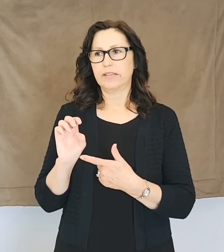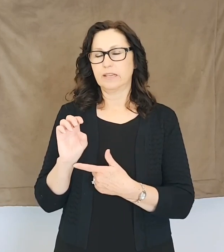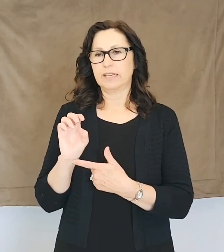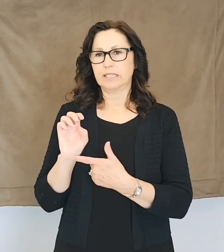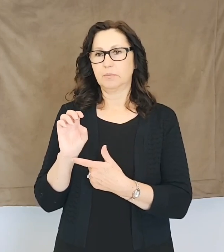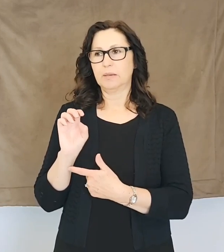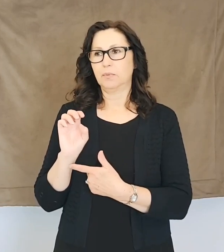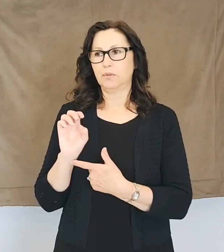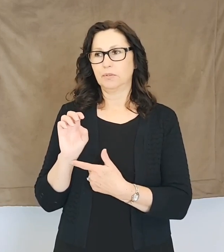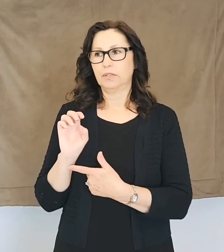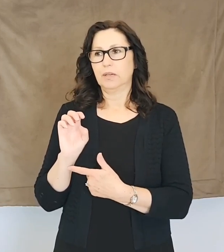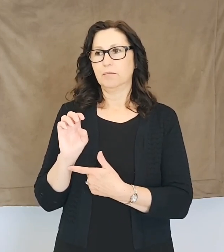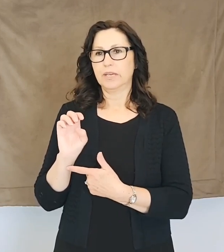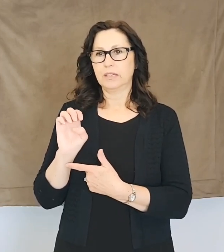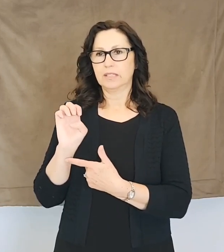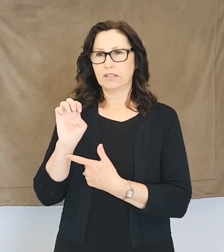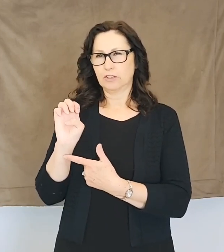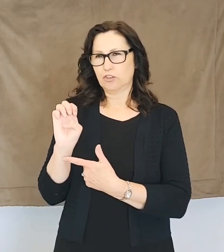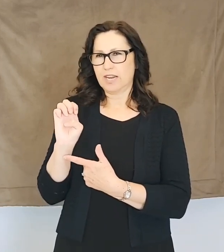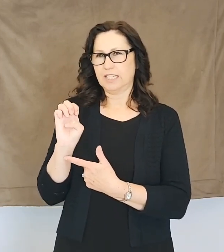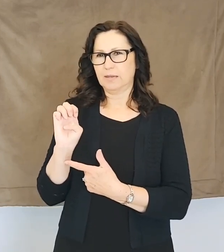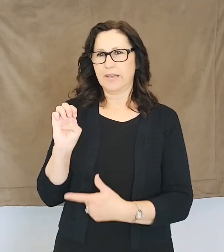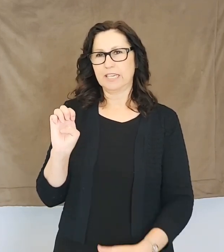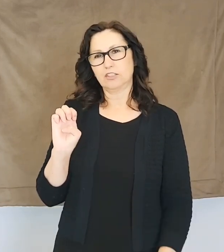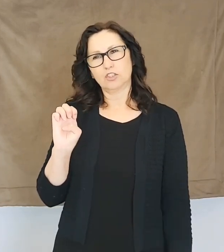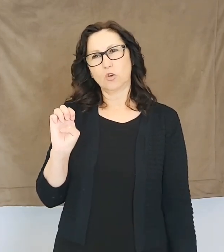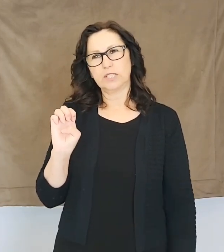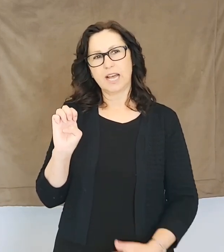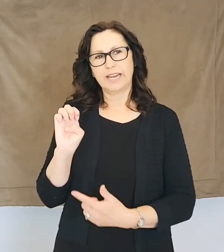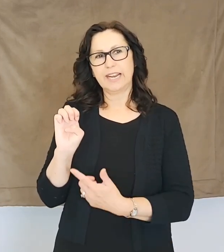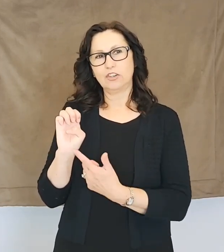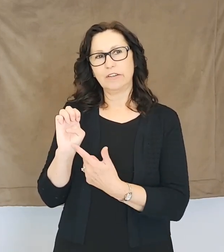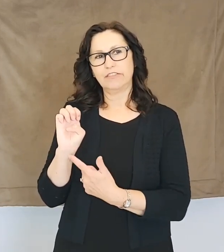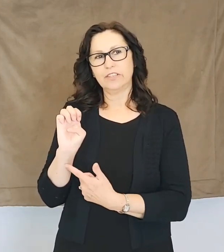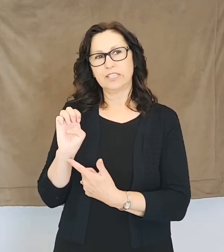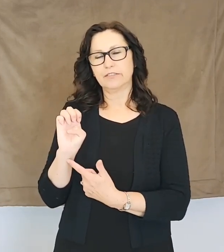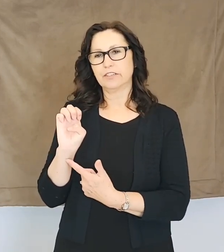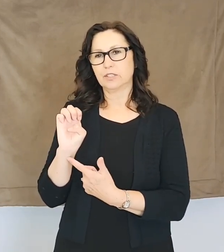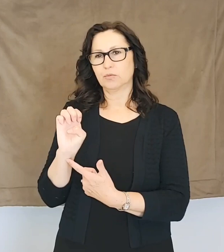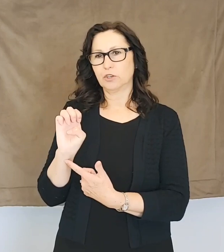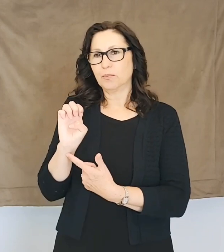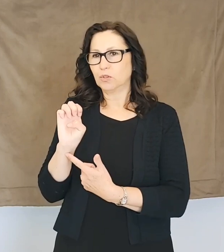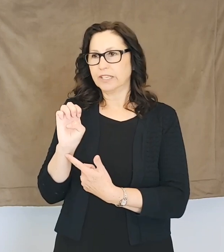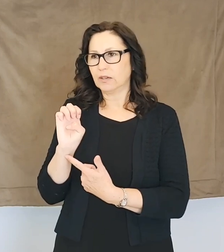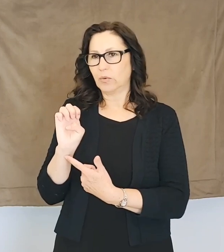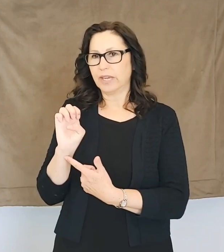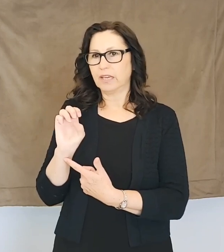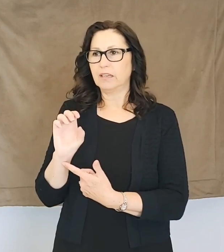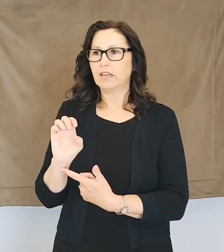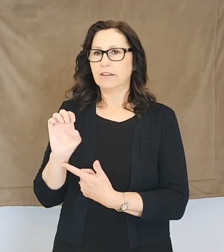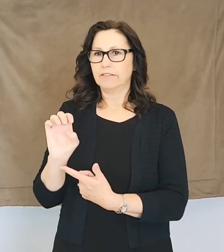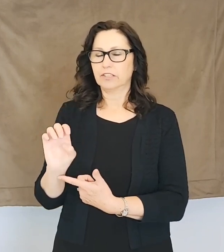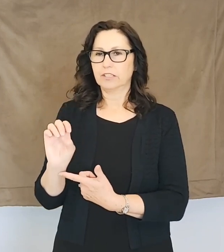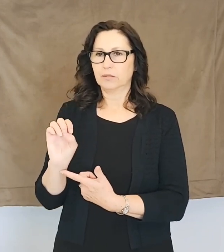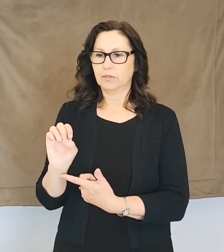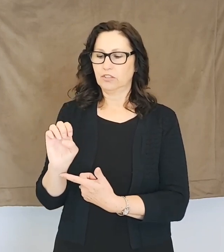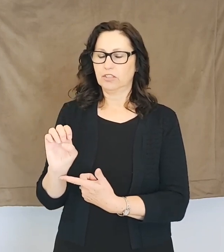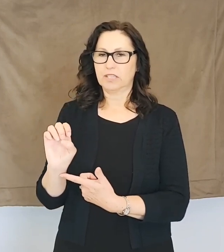that gets people, because they're trying to make it so tight, and you can feel the difference when you're pulling it way in versus when you just